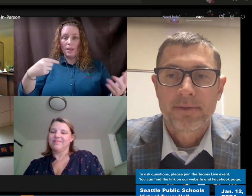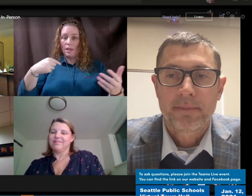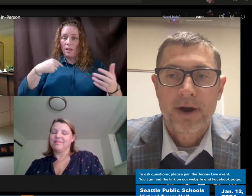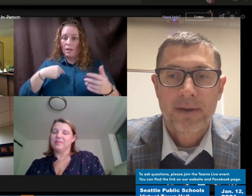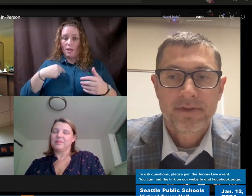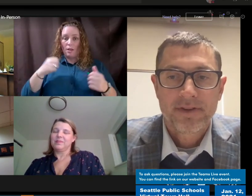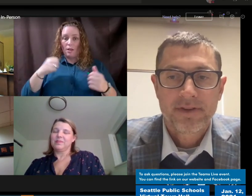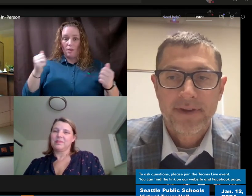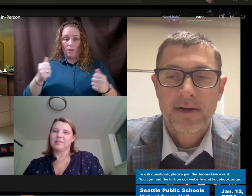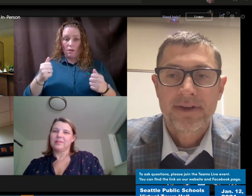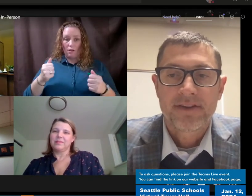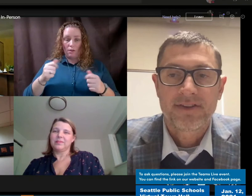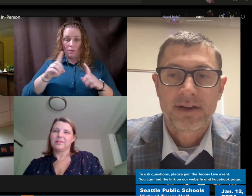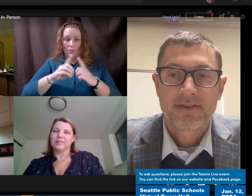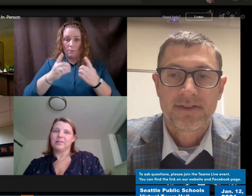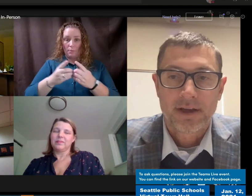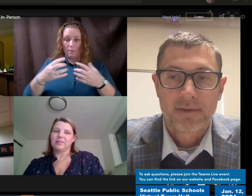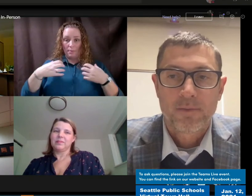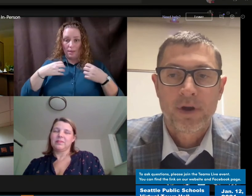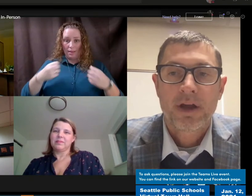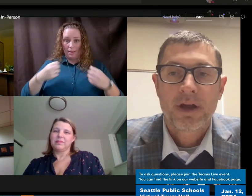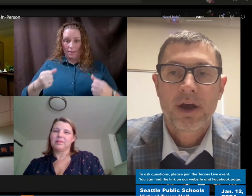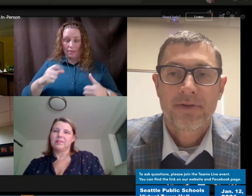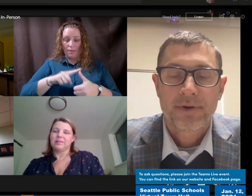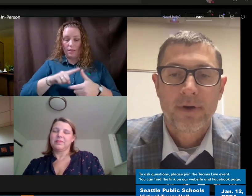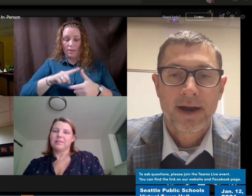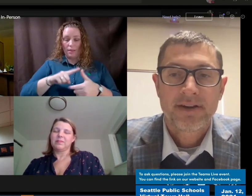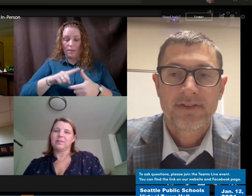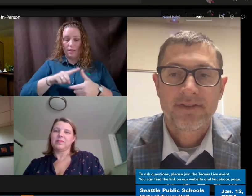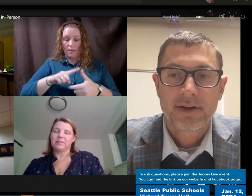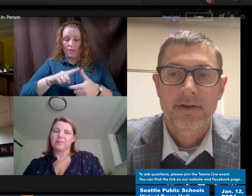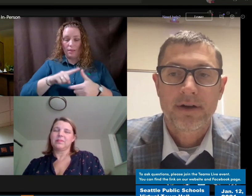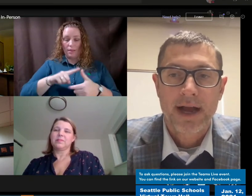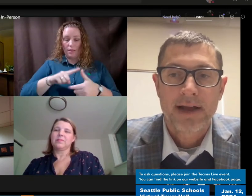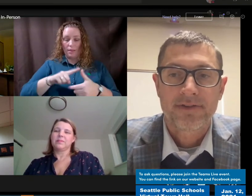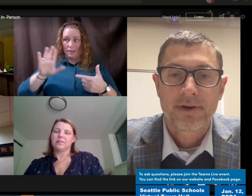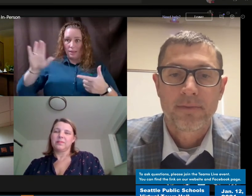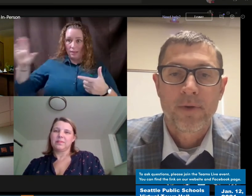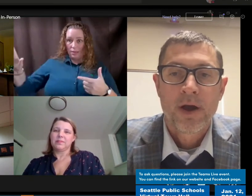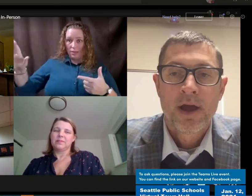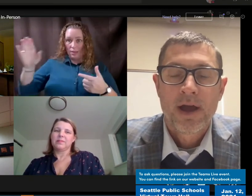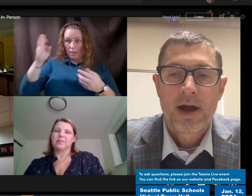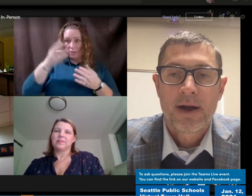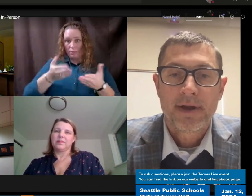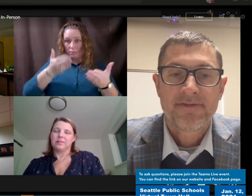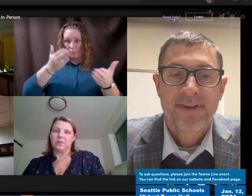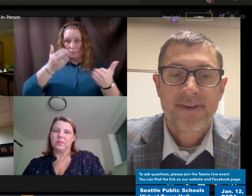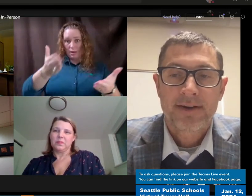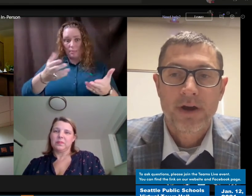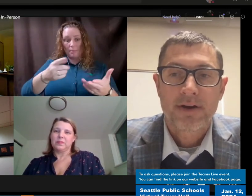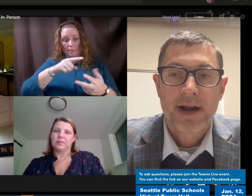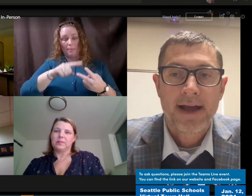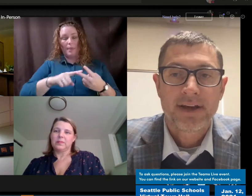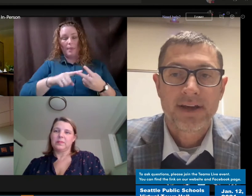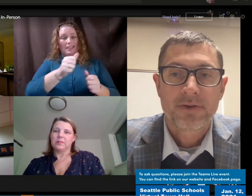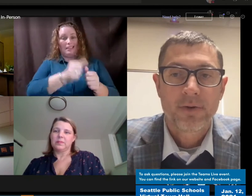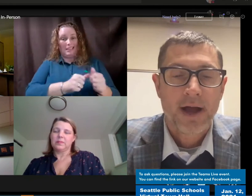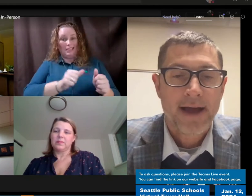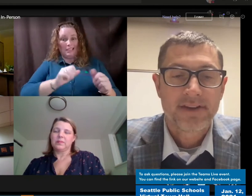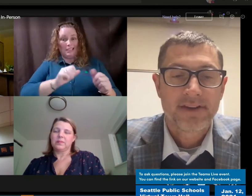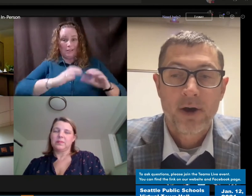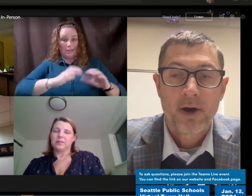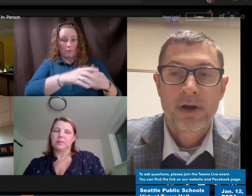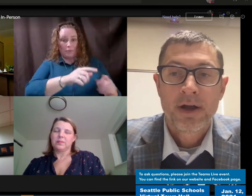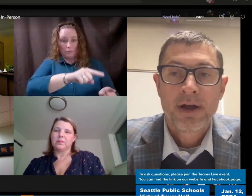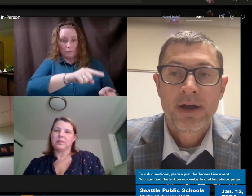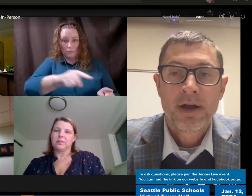the Departments of Health and the CDC. We go through every single classroom. In fact, we are going to have each school have its